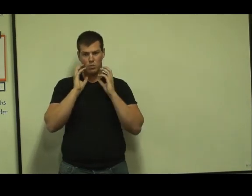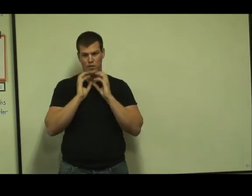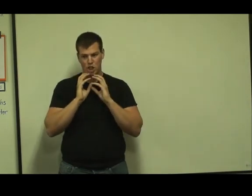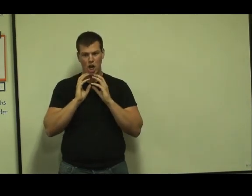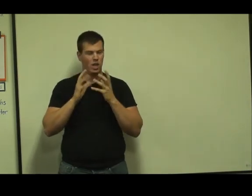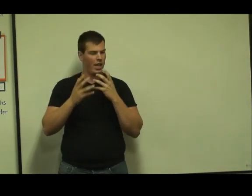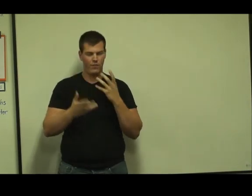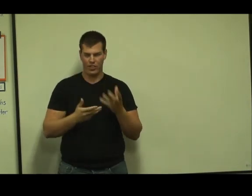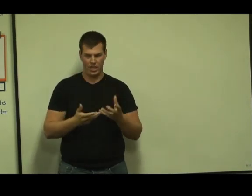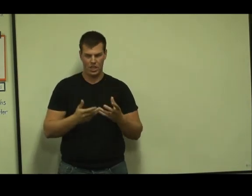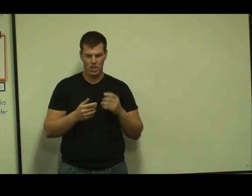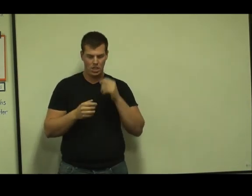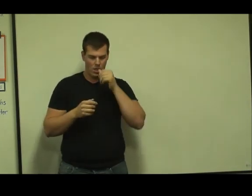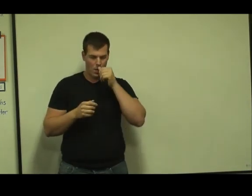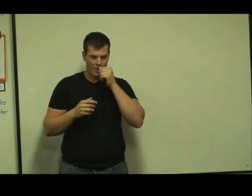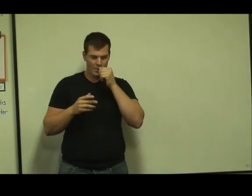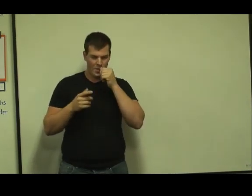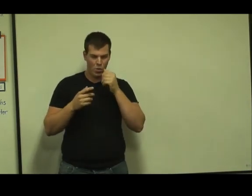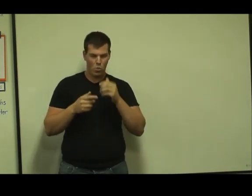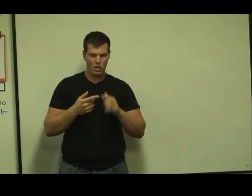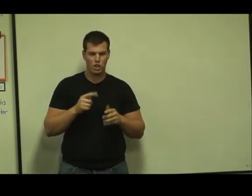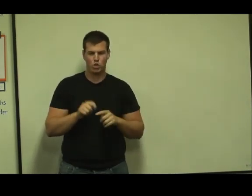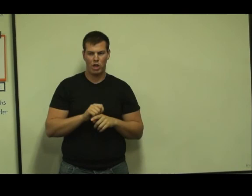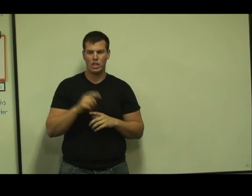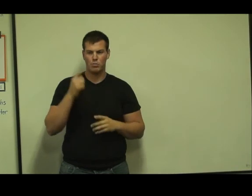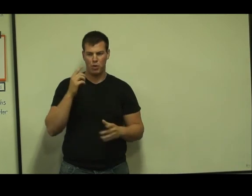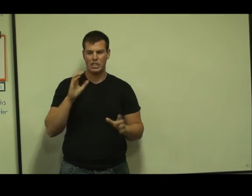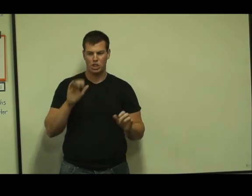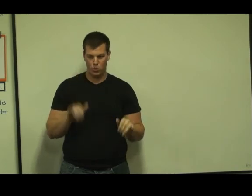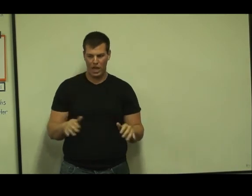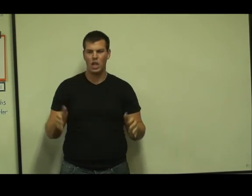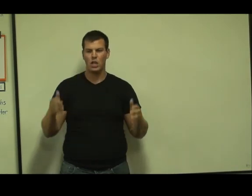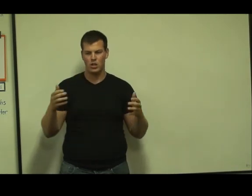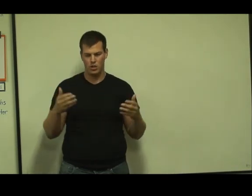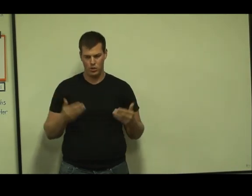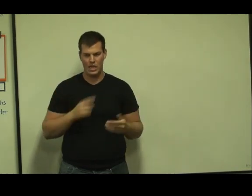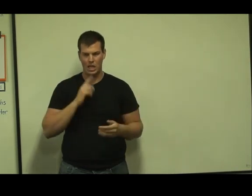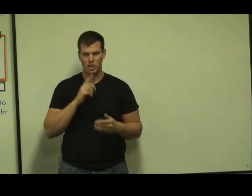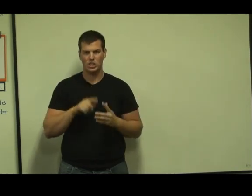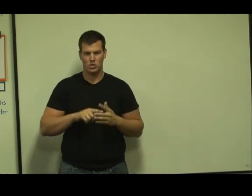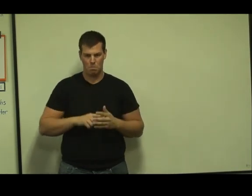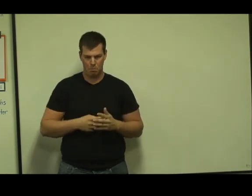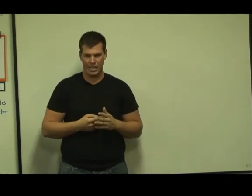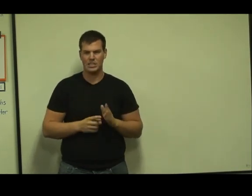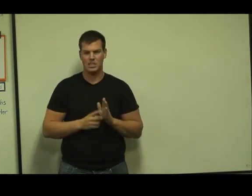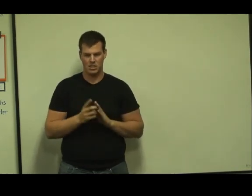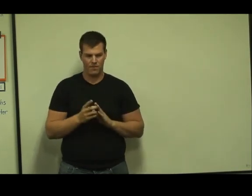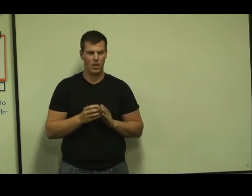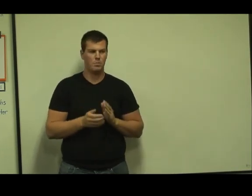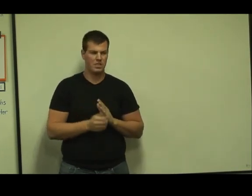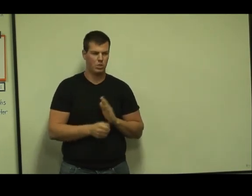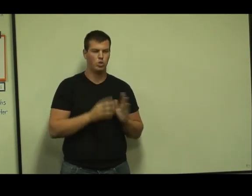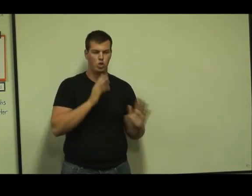move the jaw, everything. So once you train to praise to that, you can actually begin to develop the skills to